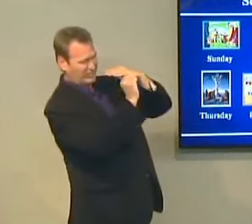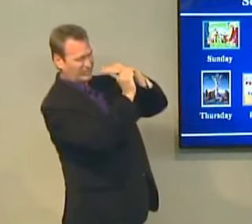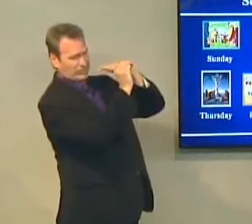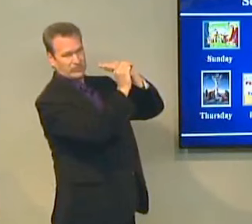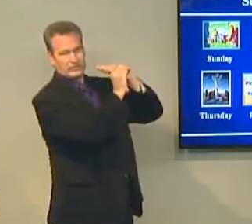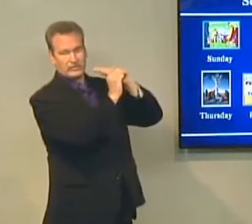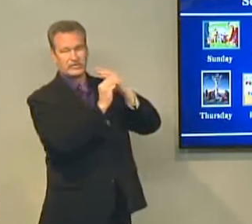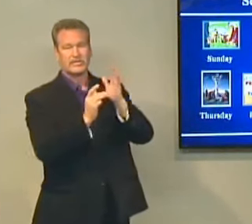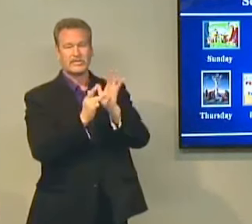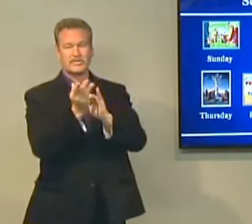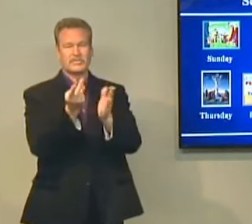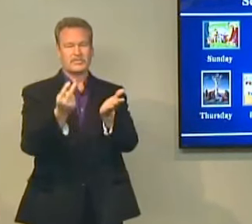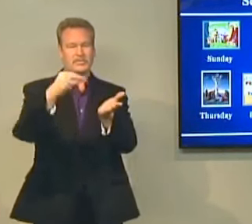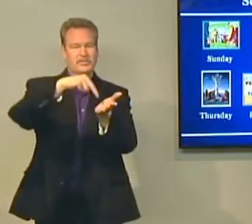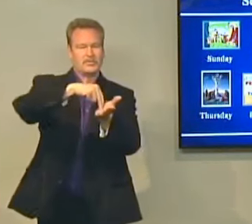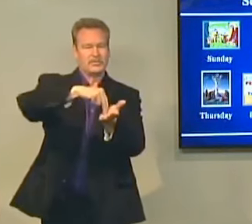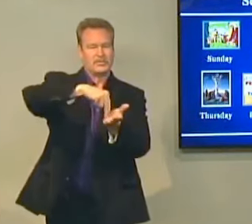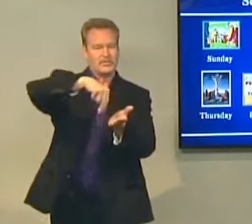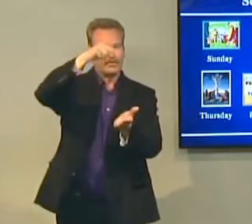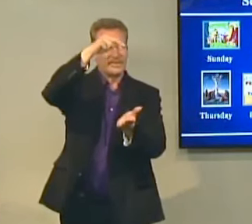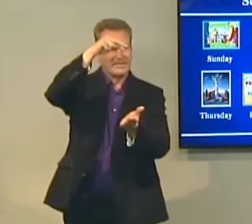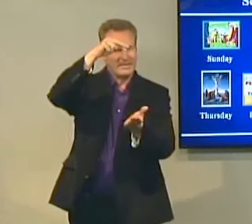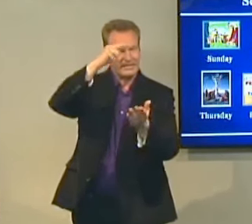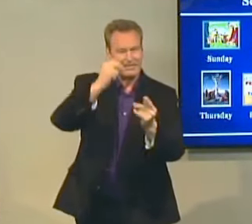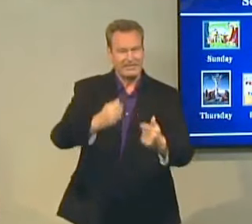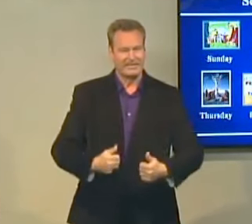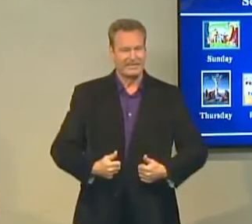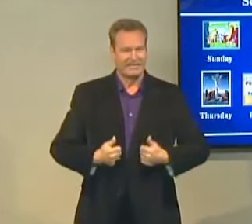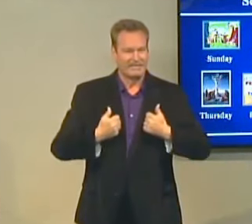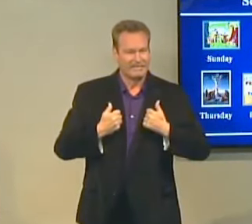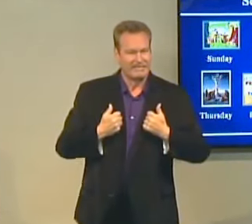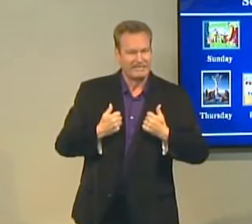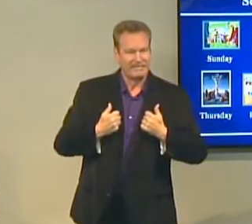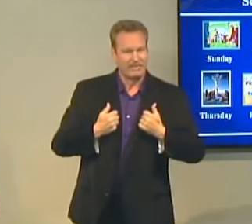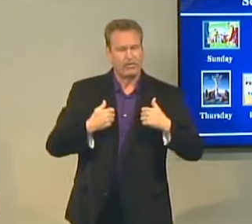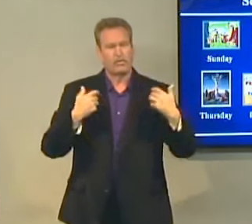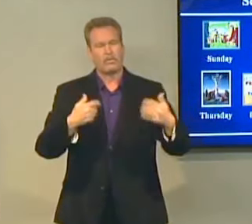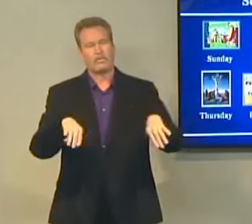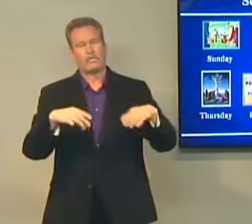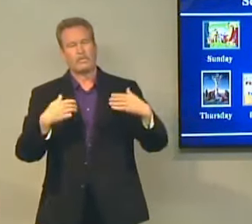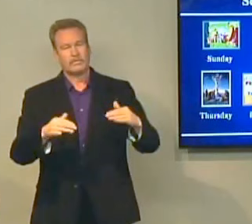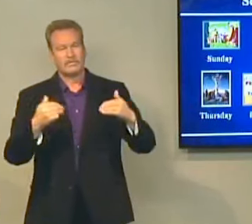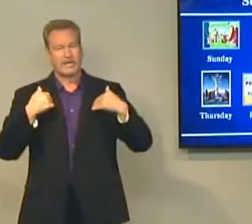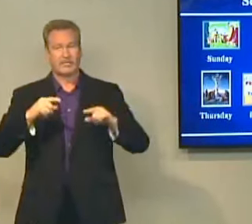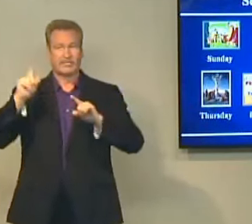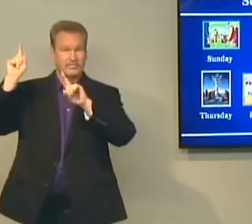Sunday morning, very early, Jesus Christ rises from the dead to life. He lives again.